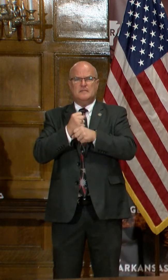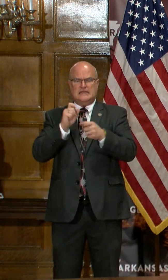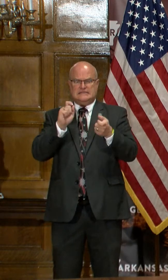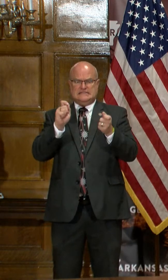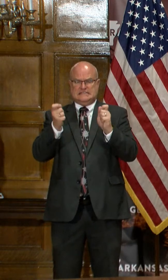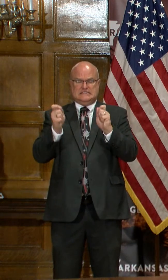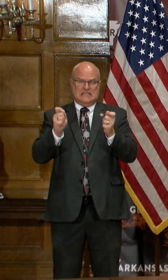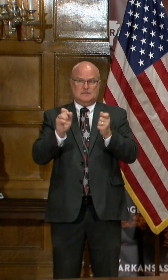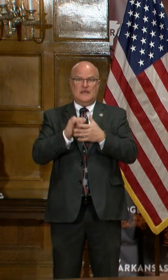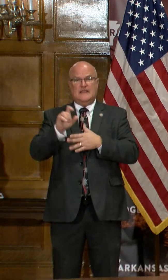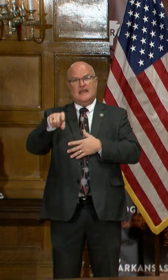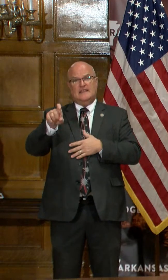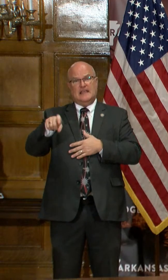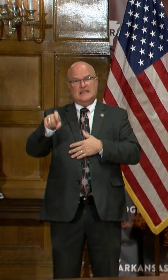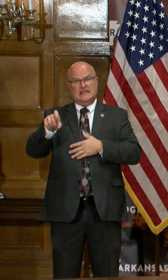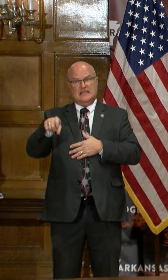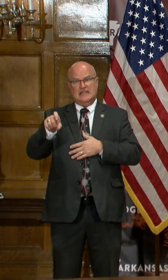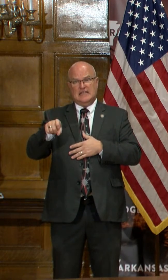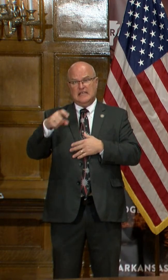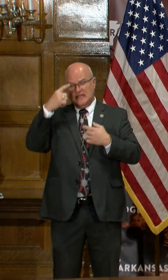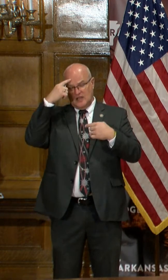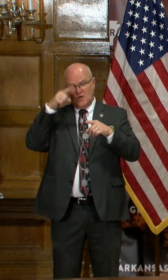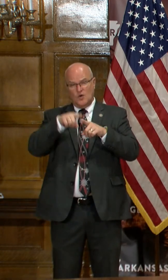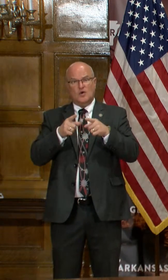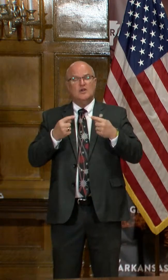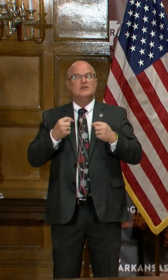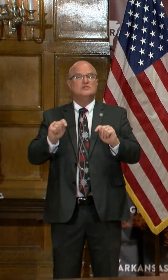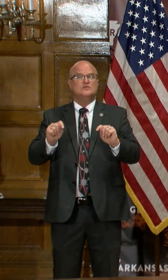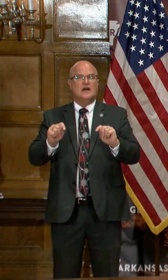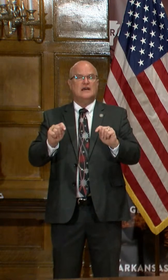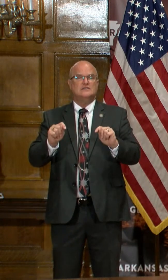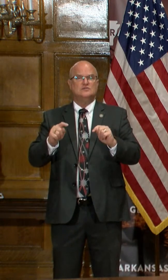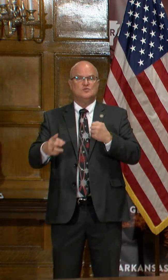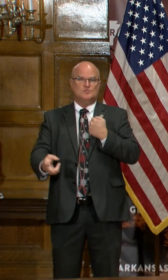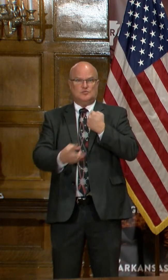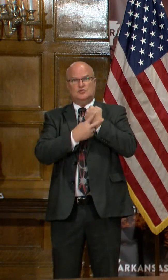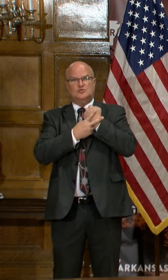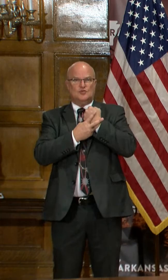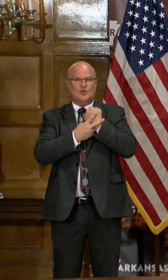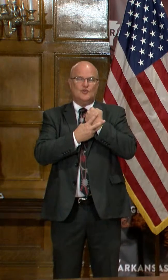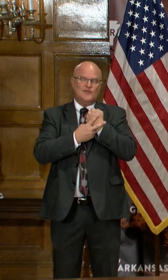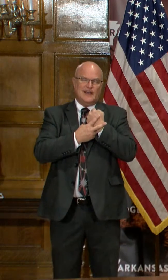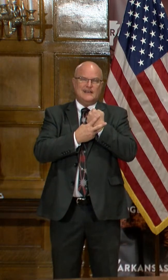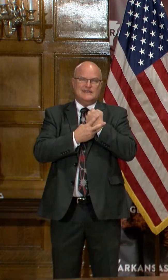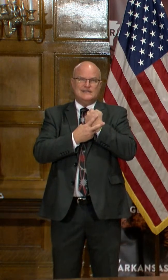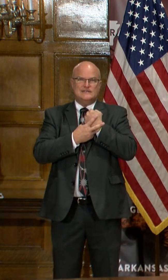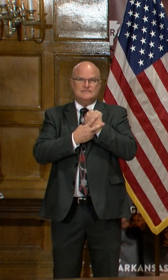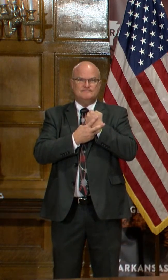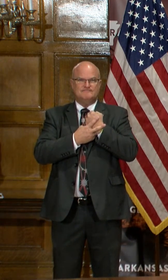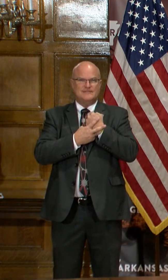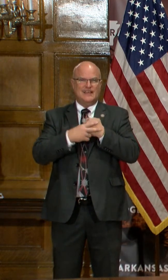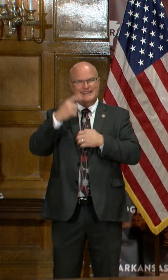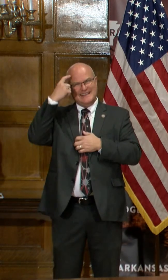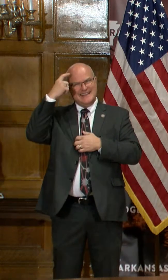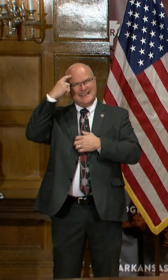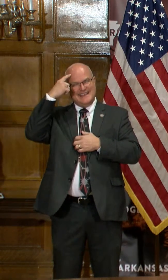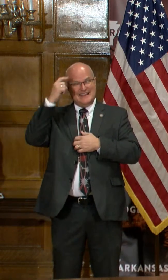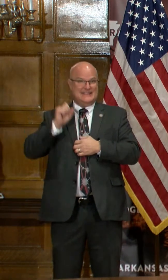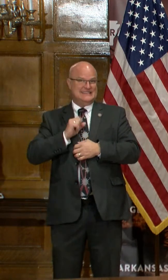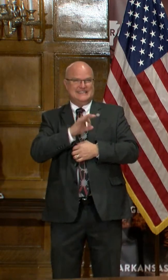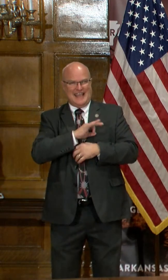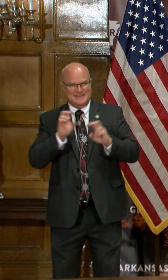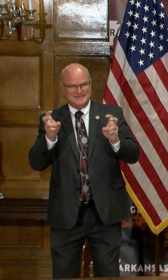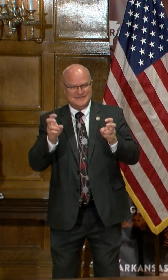adjustments or things like that that they need to do in order to try to kind of preserve the sanity of their staff, if for nothing else,